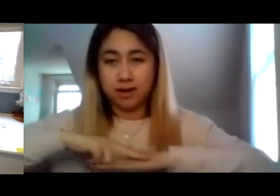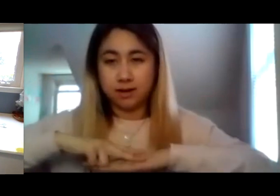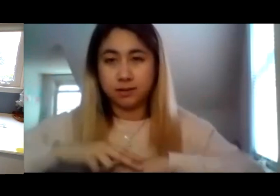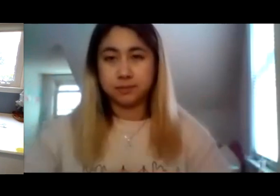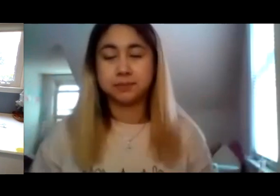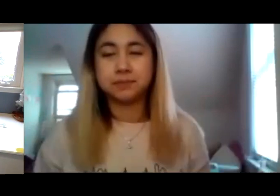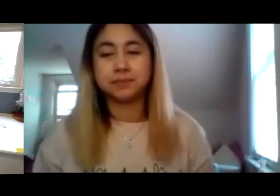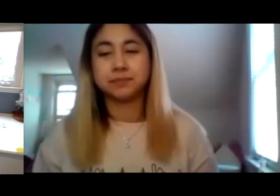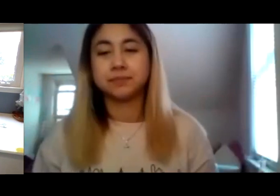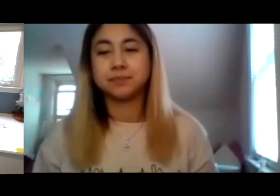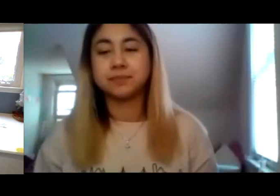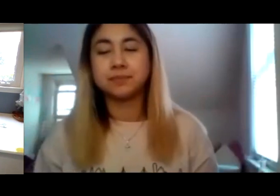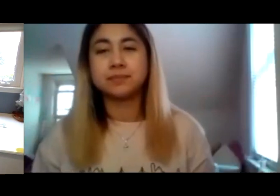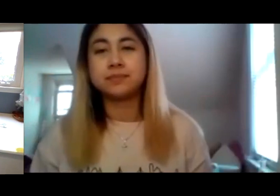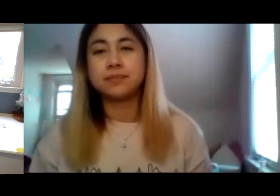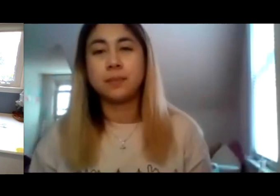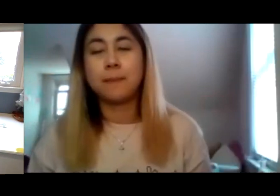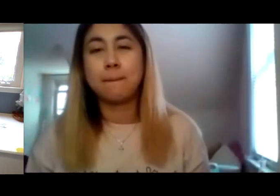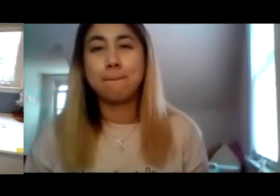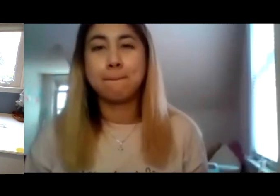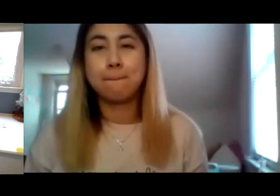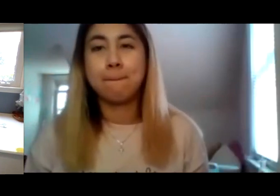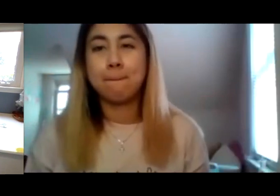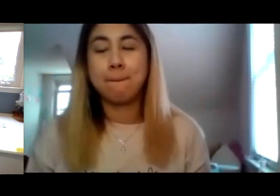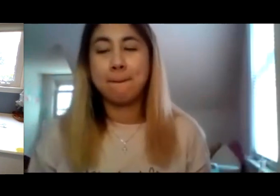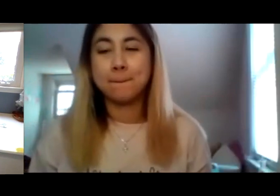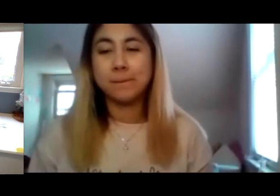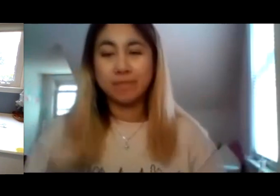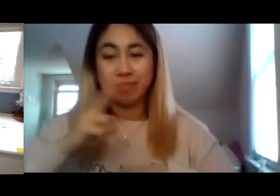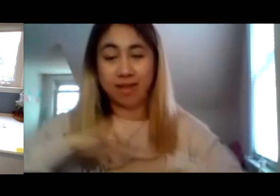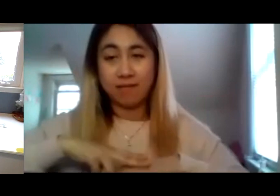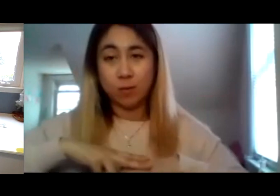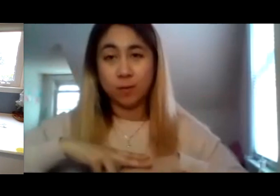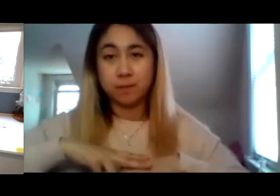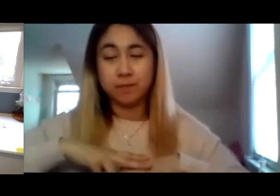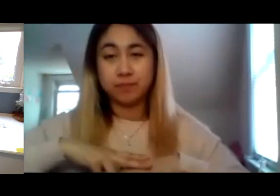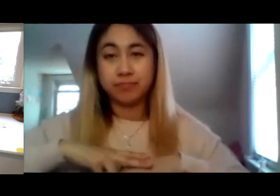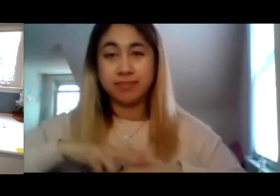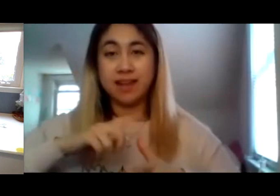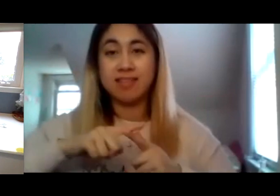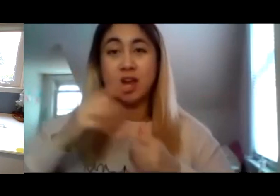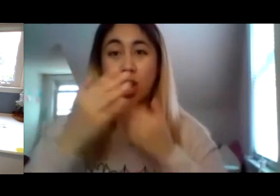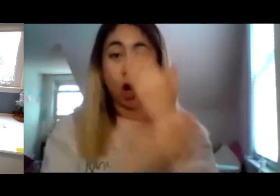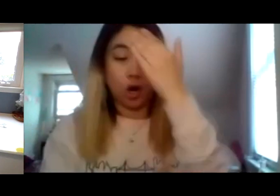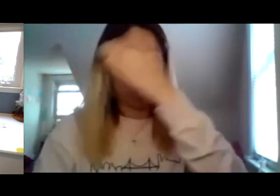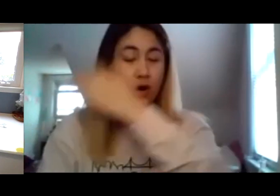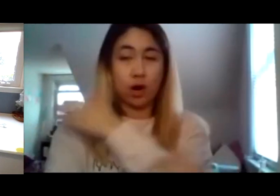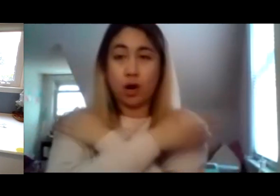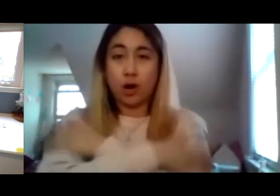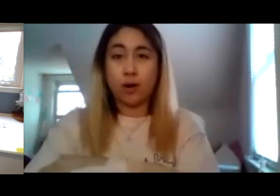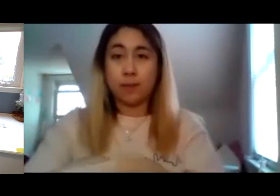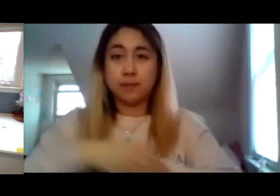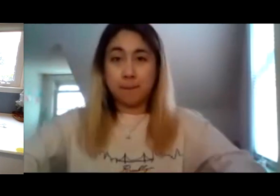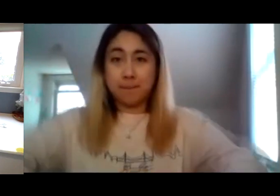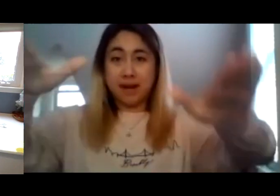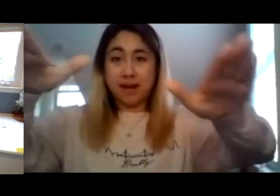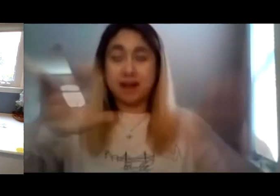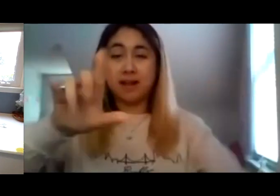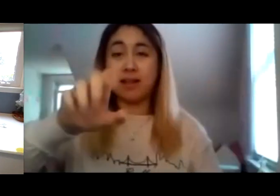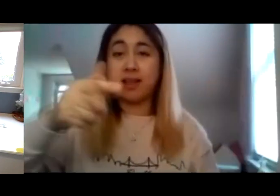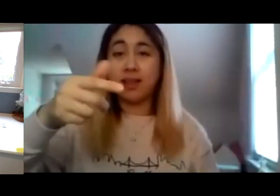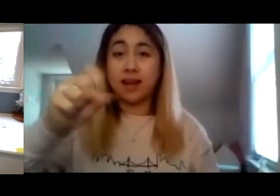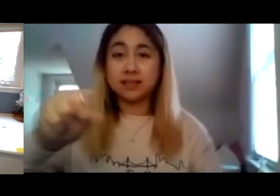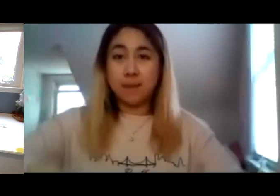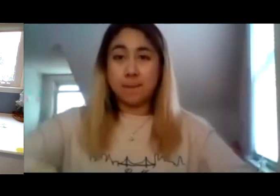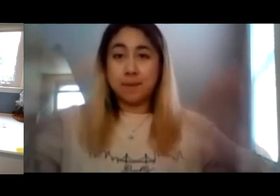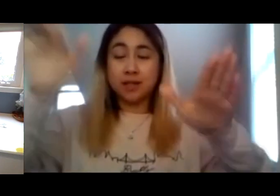Airplane exercises, we lay on the floor. And then we lift our arms, lift our legs, and we